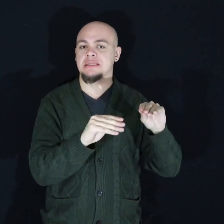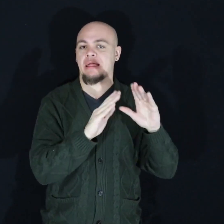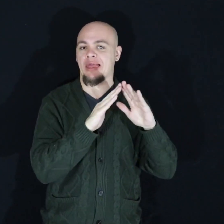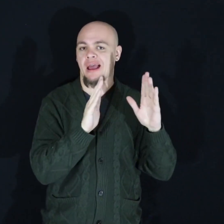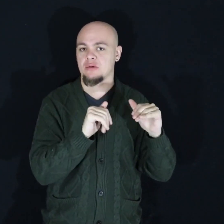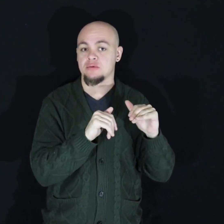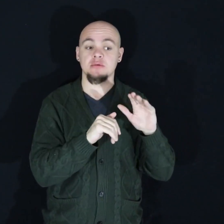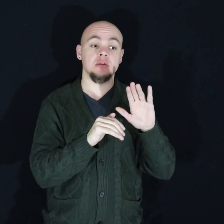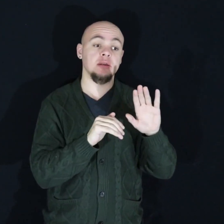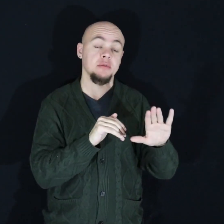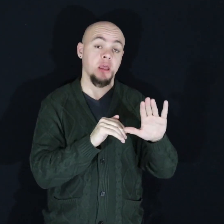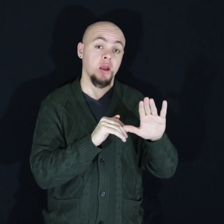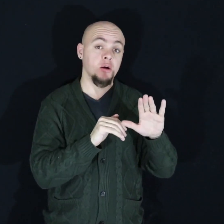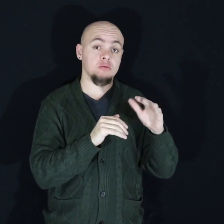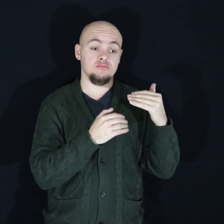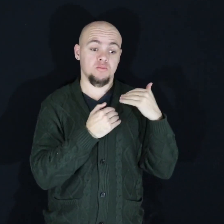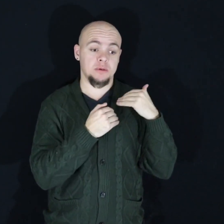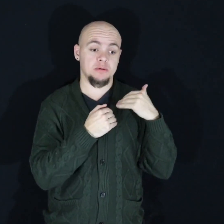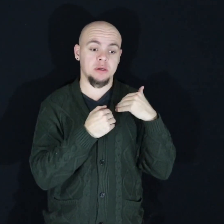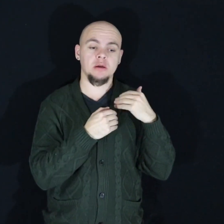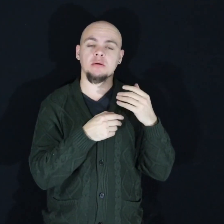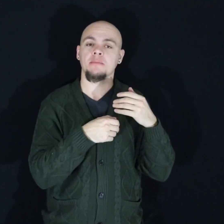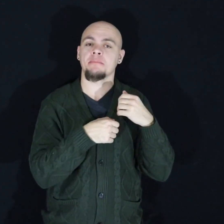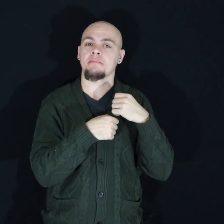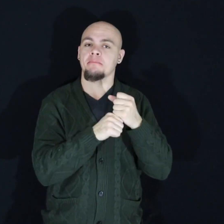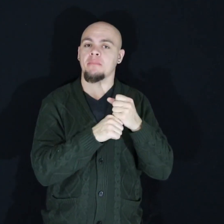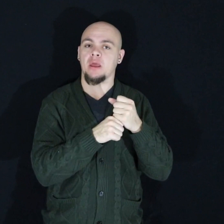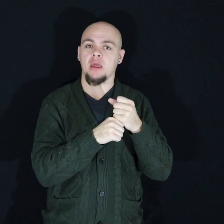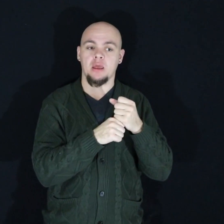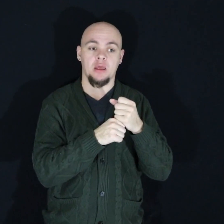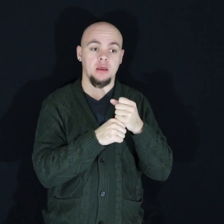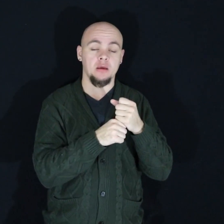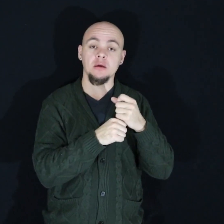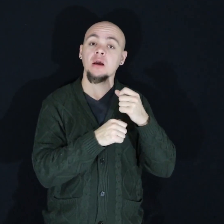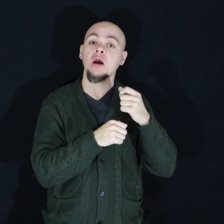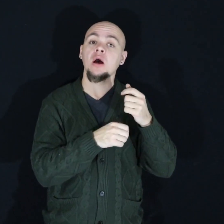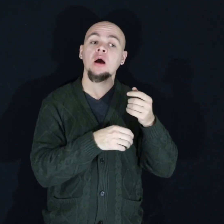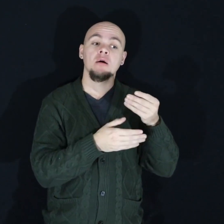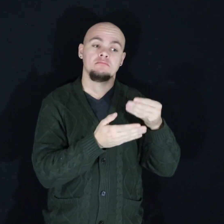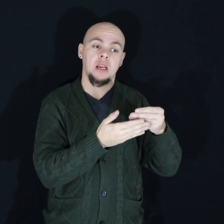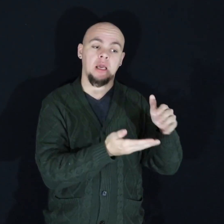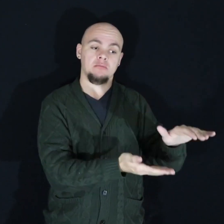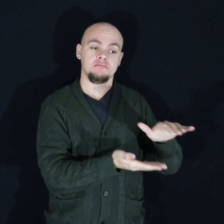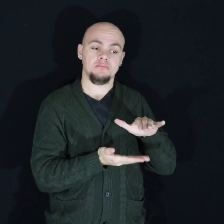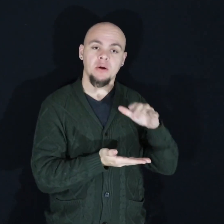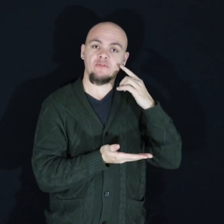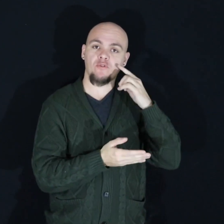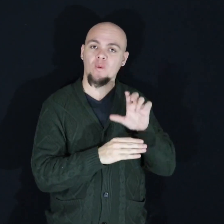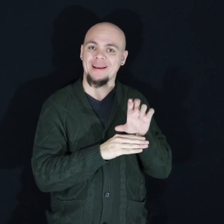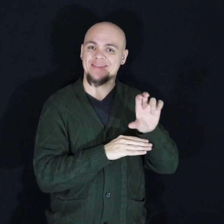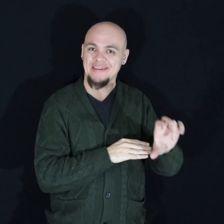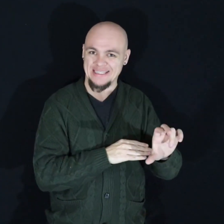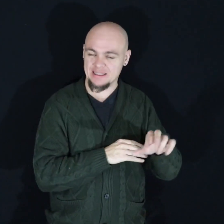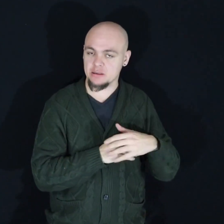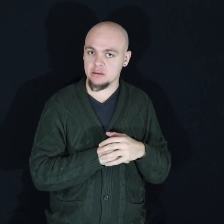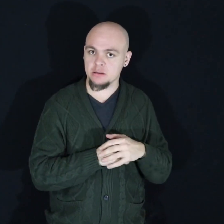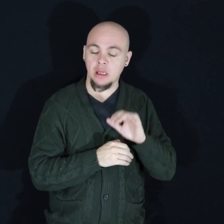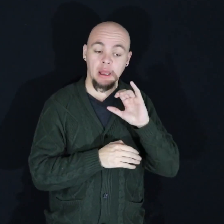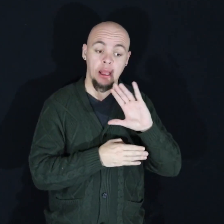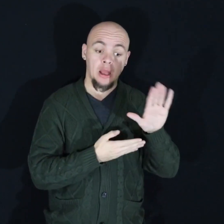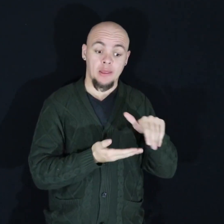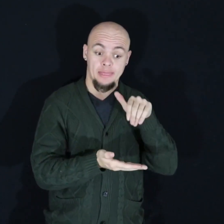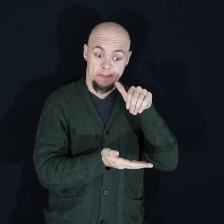developer's duty in that instance is actually to produce a return for their investors. That's their number one job. What happens in the